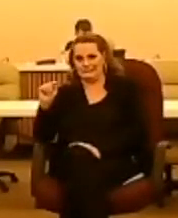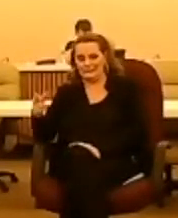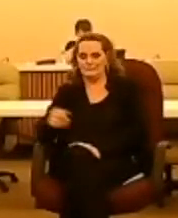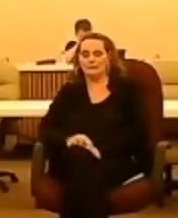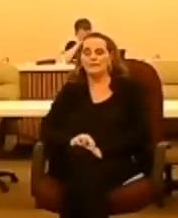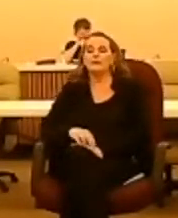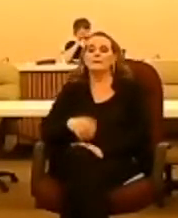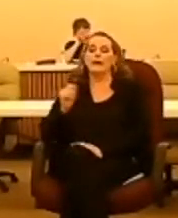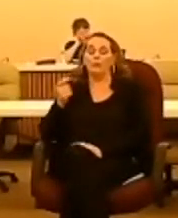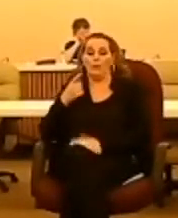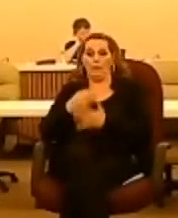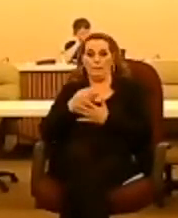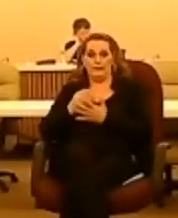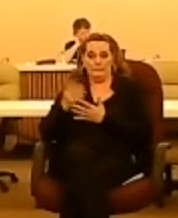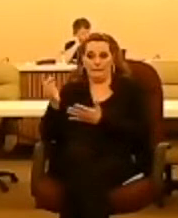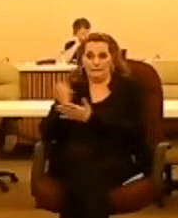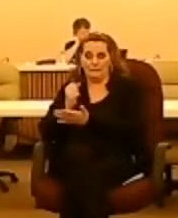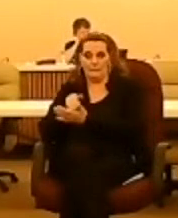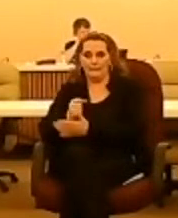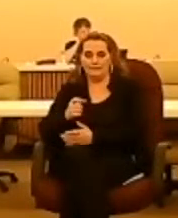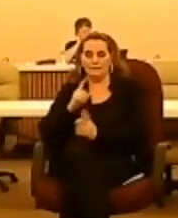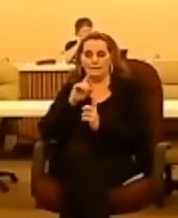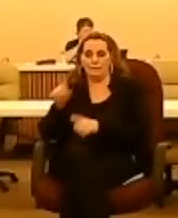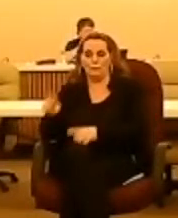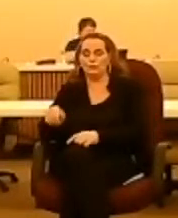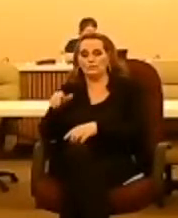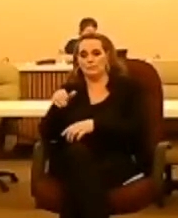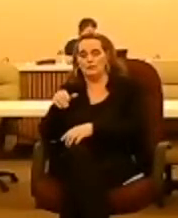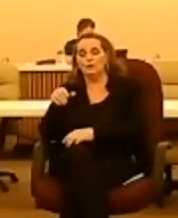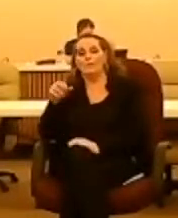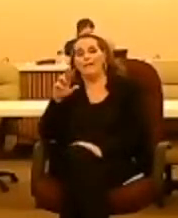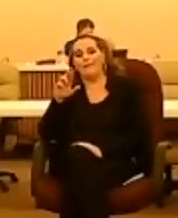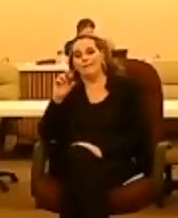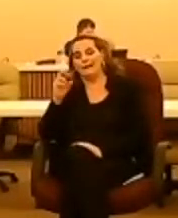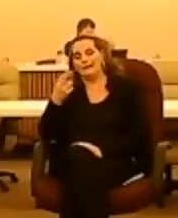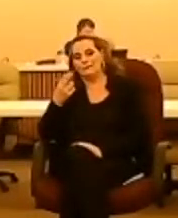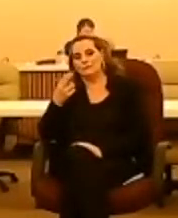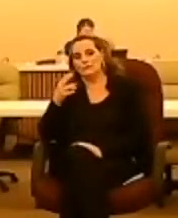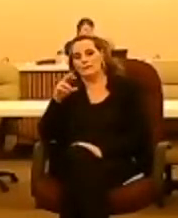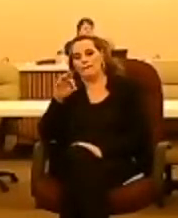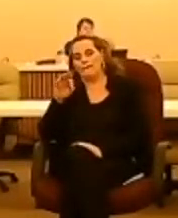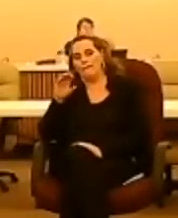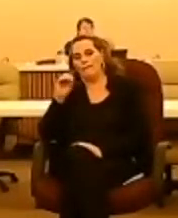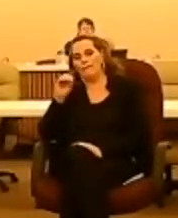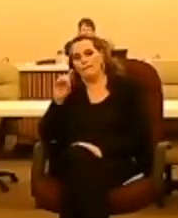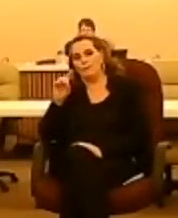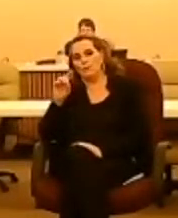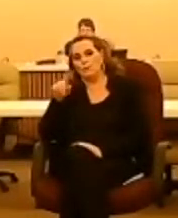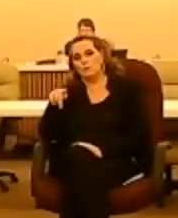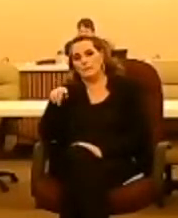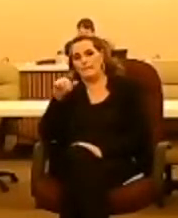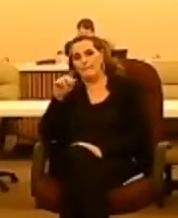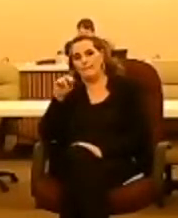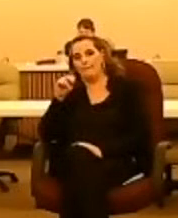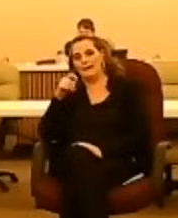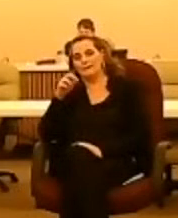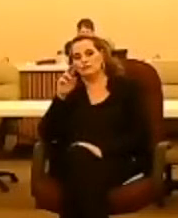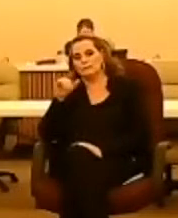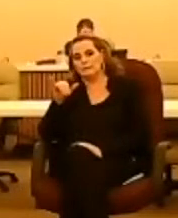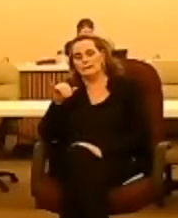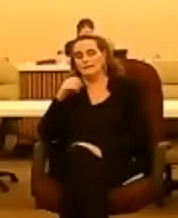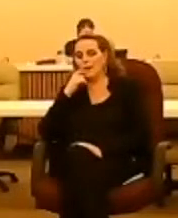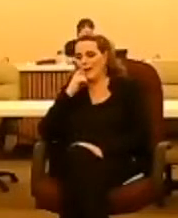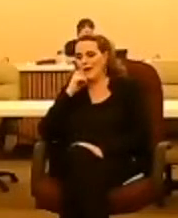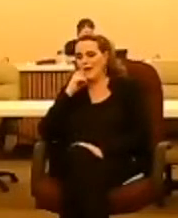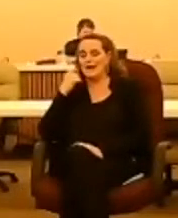RH Kicking Hunger Food Pantry. And so you can go to the website to register. So I'll